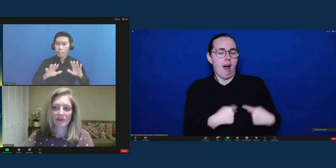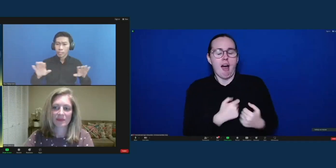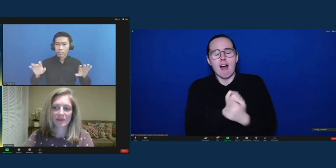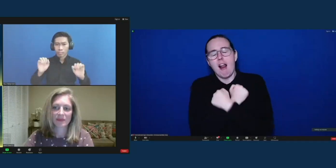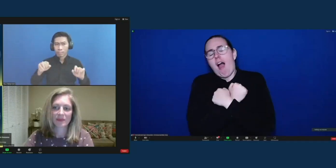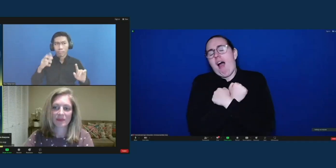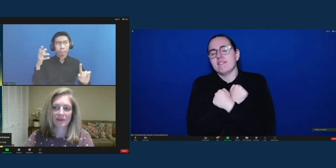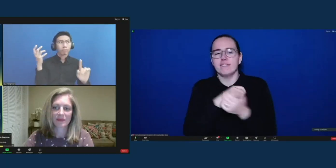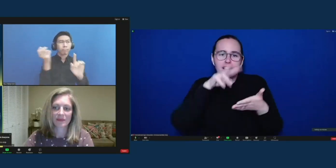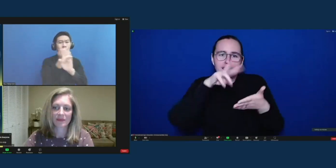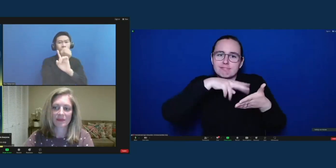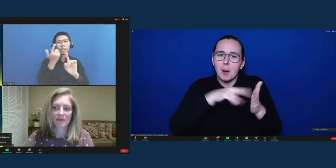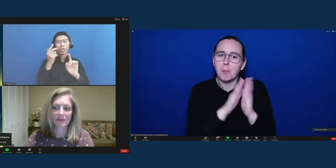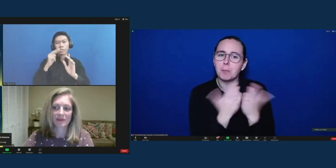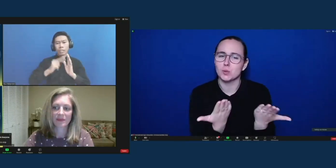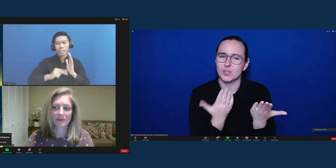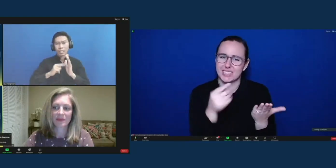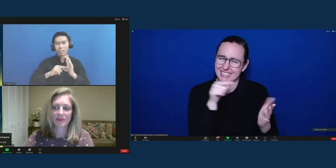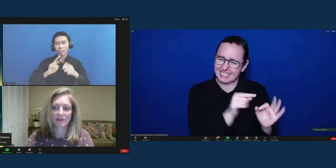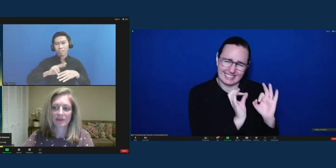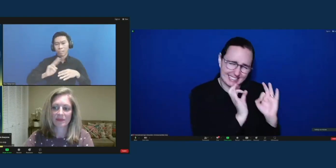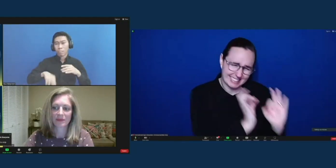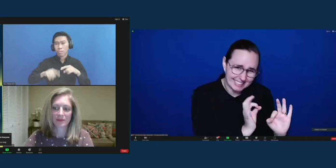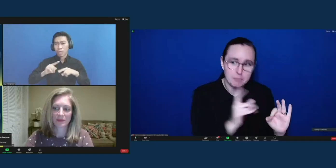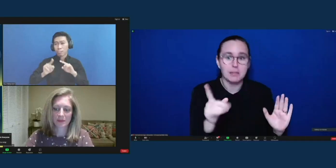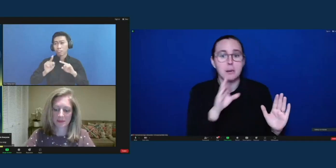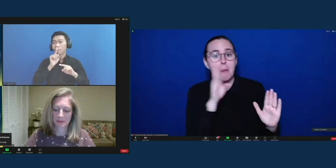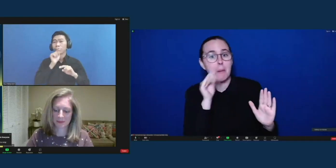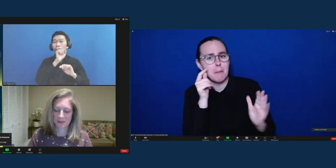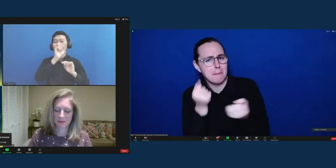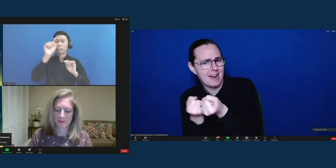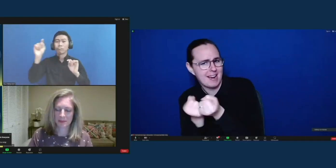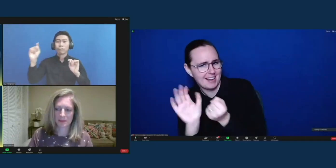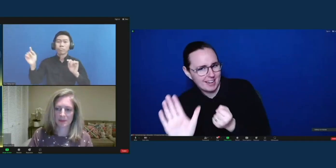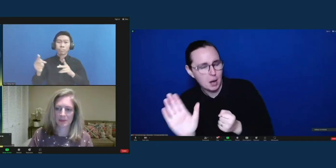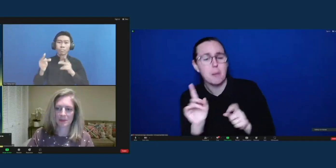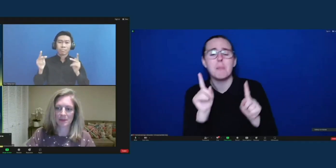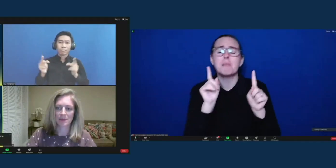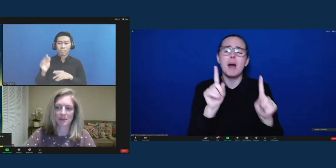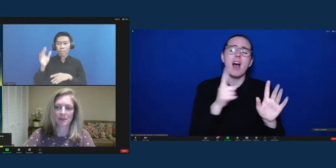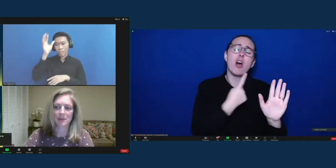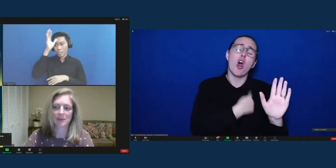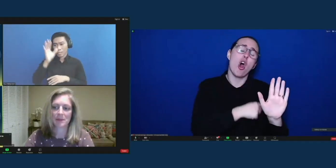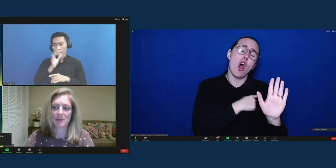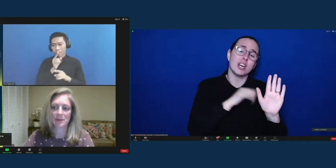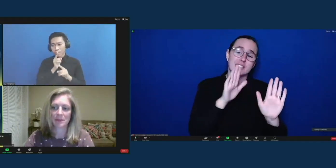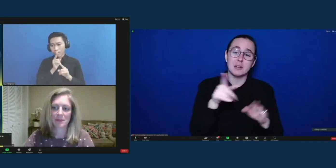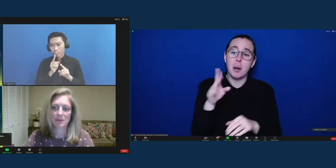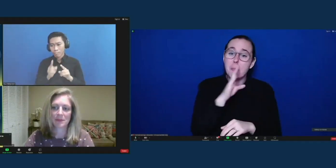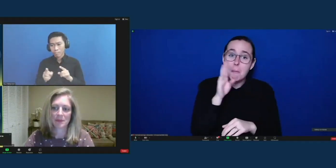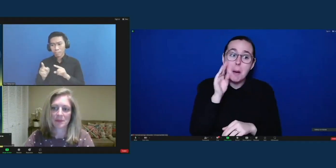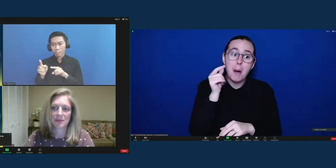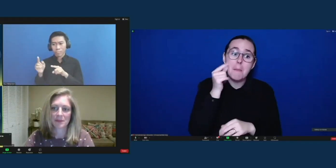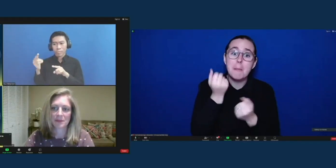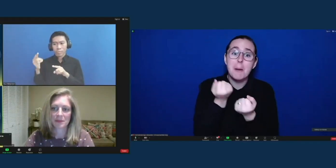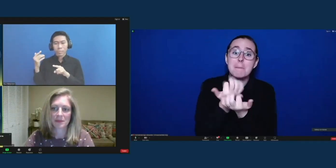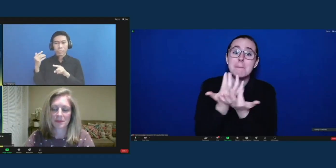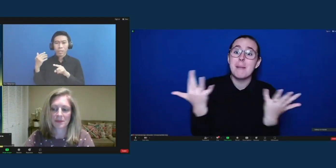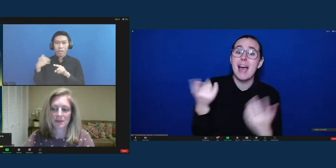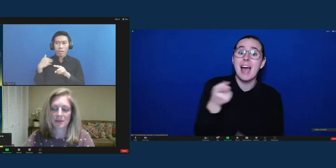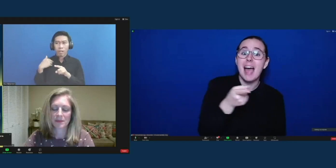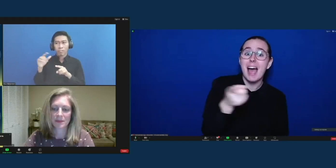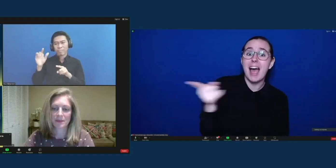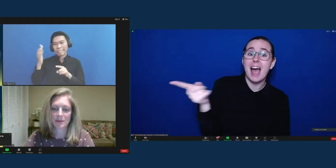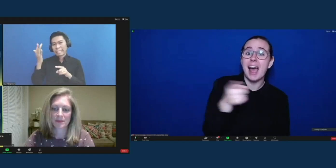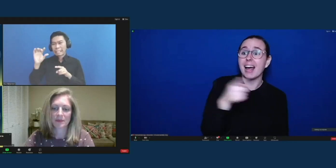yet the reality on the ground is that many parents themselves have low levels of literacy and cannot fully